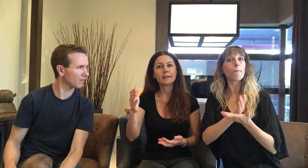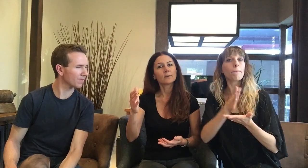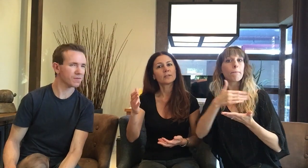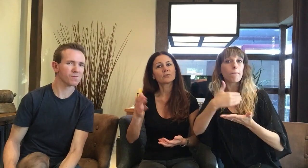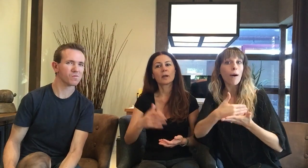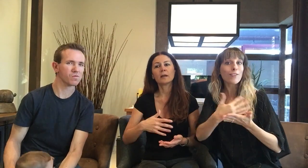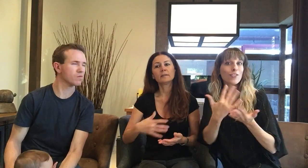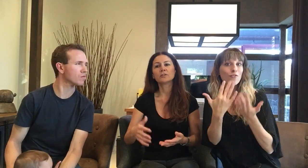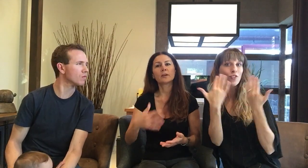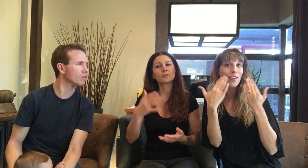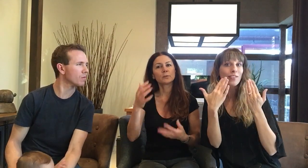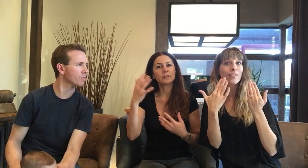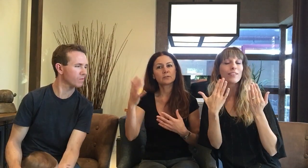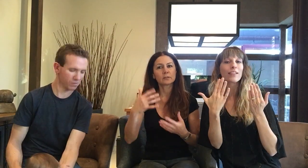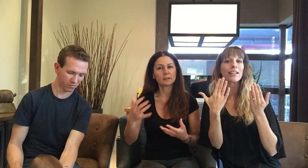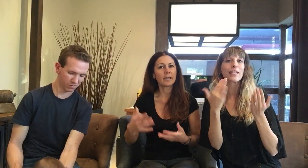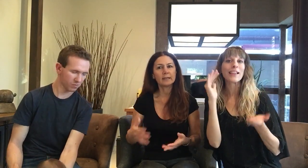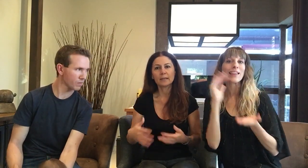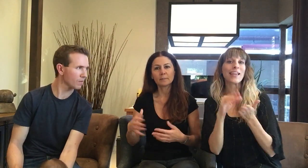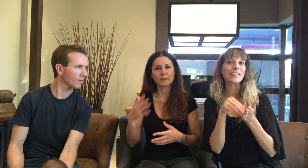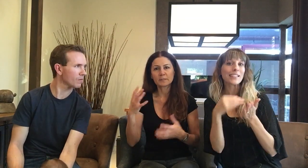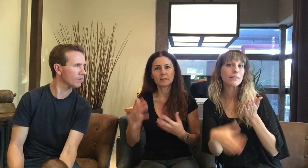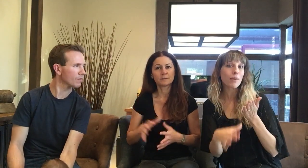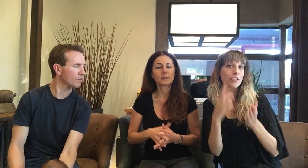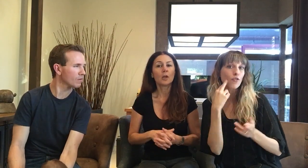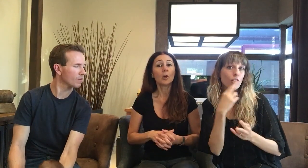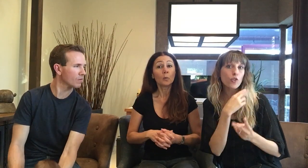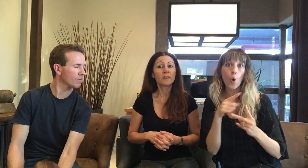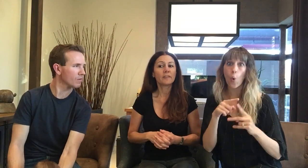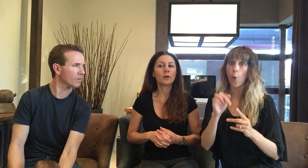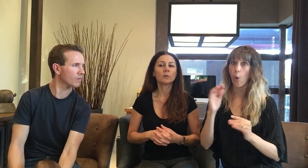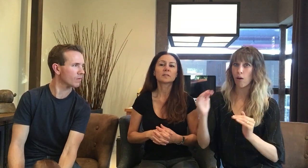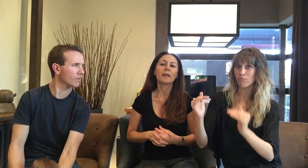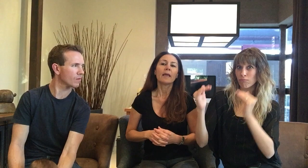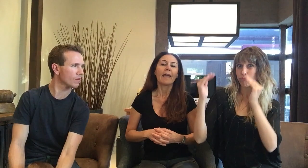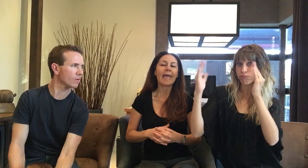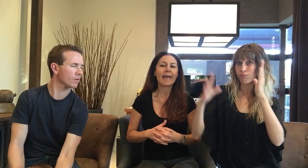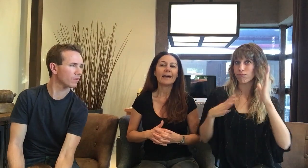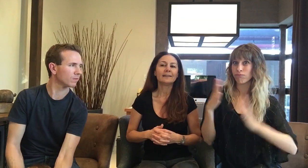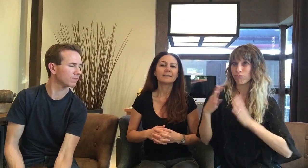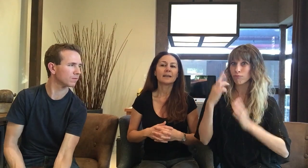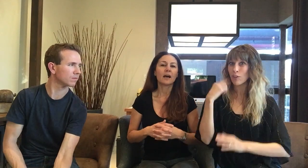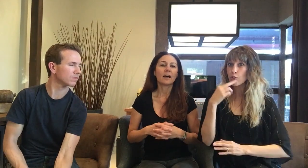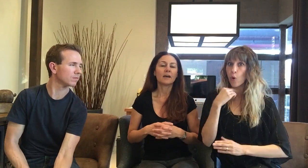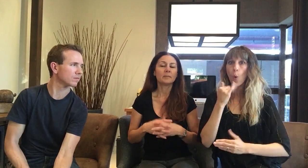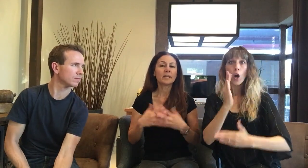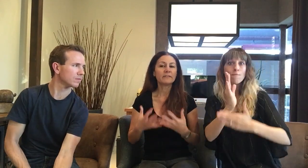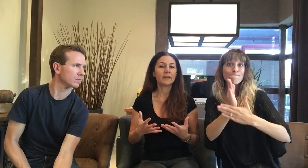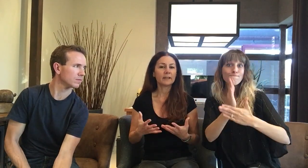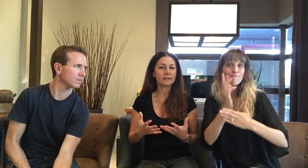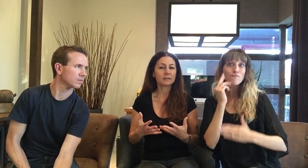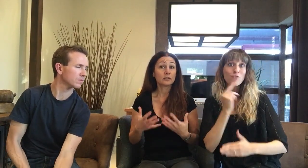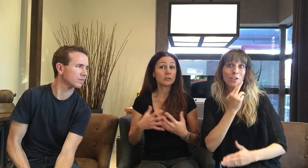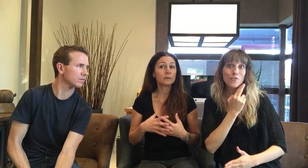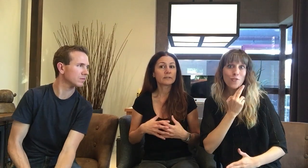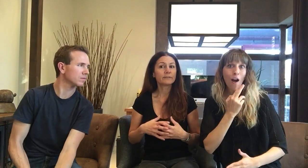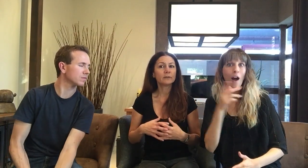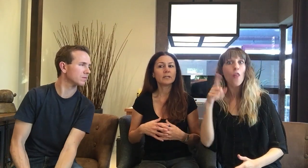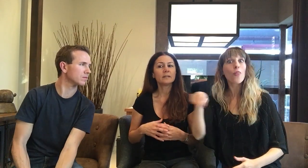high-end restaurant, these chefs are really sort of lining up themselves with those. And the benefit is to you as a foodie